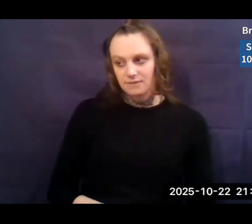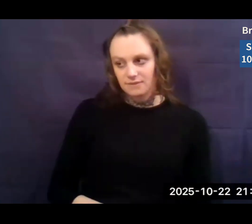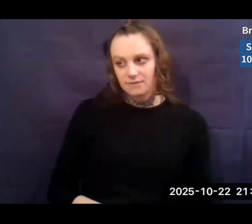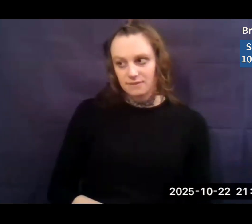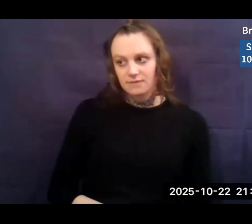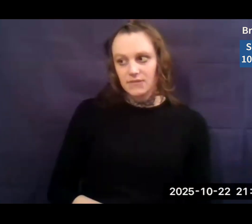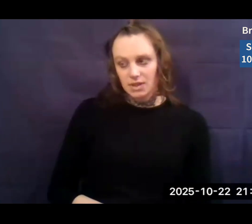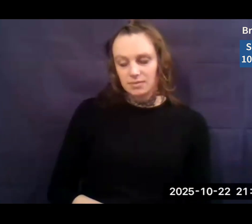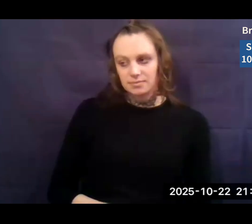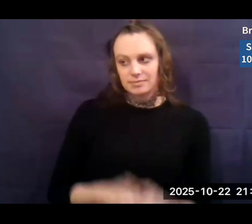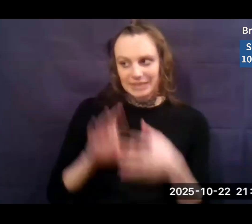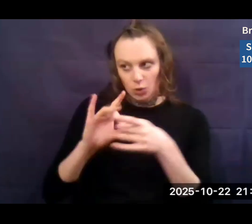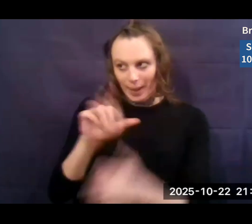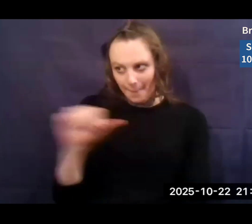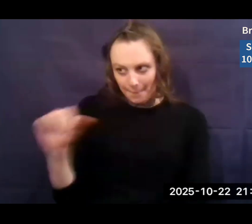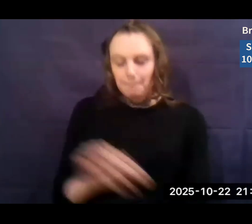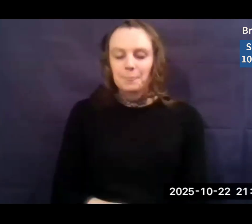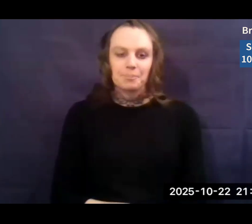with AA.